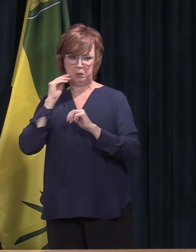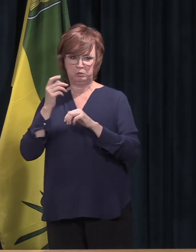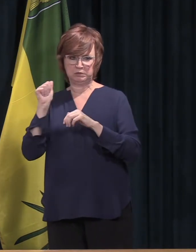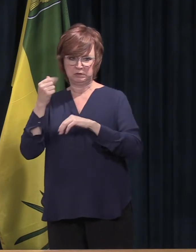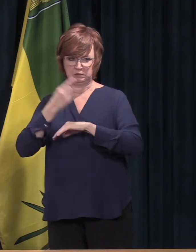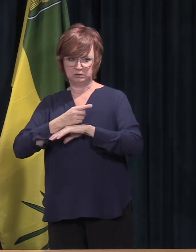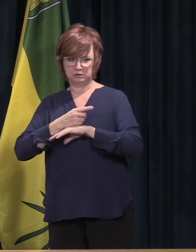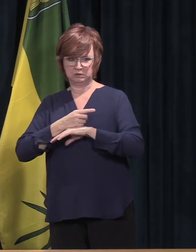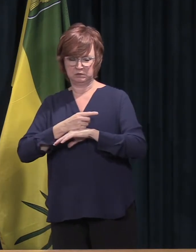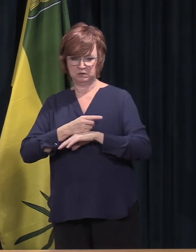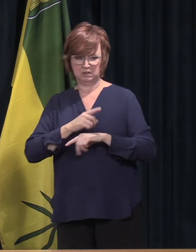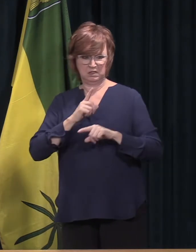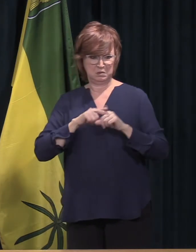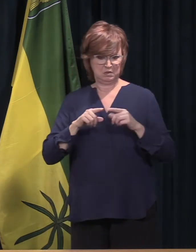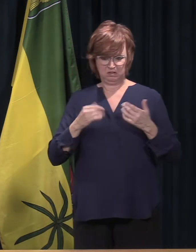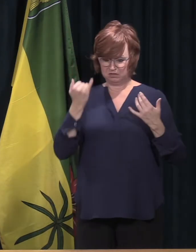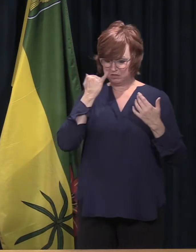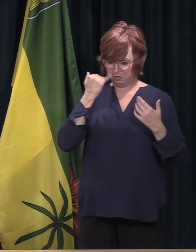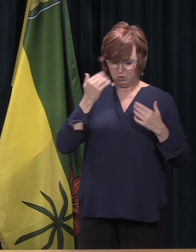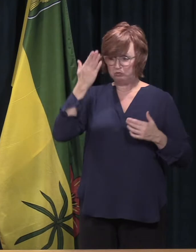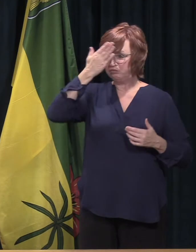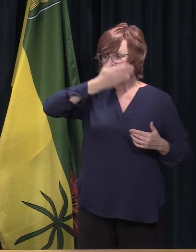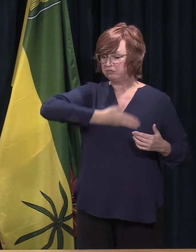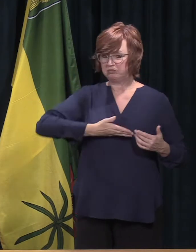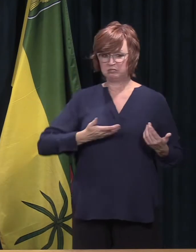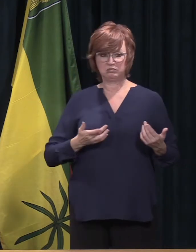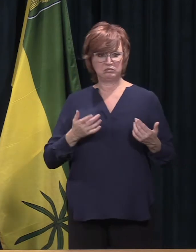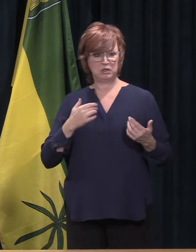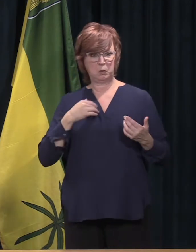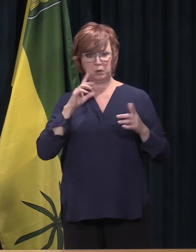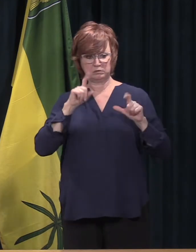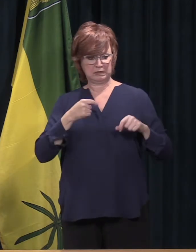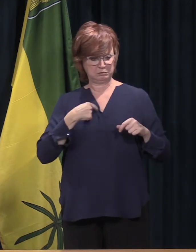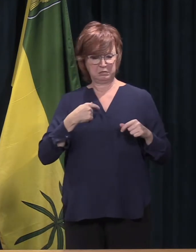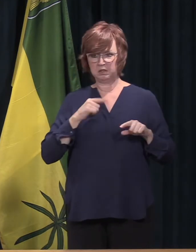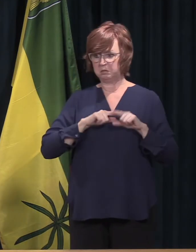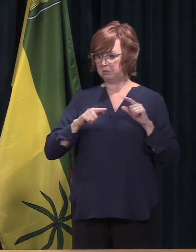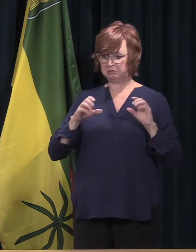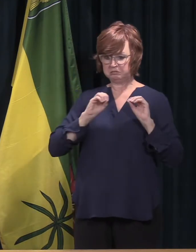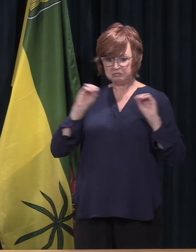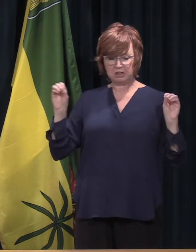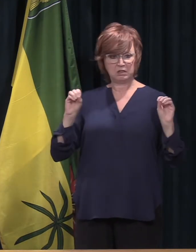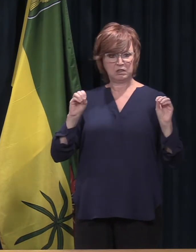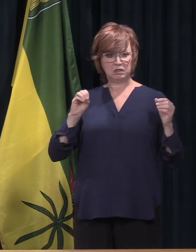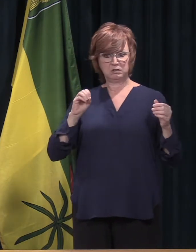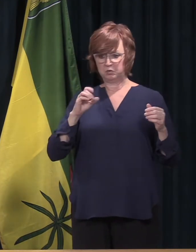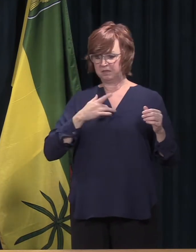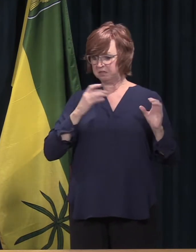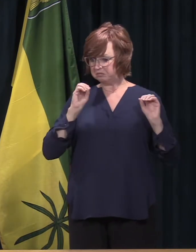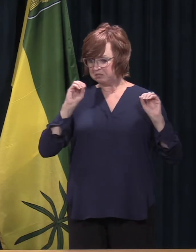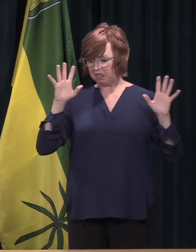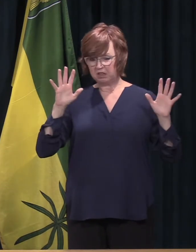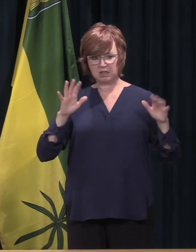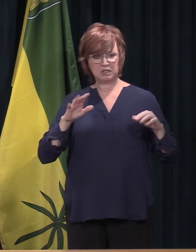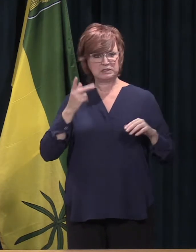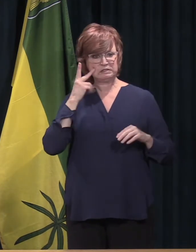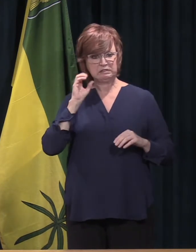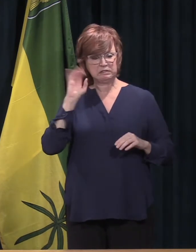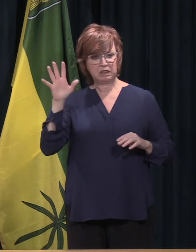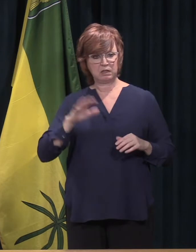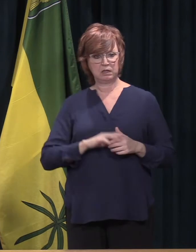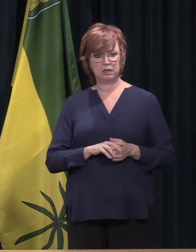test to be true positive. Otherwise, it'll be a false negative. You said that you're trying to ensure that those tests are done quickly.